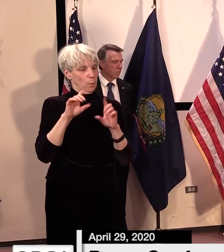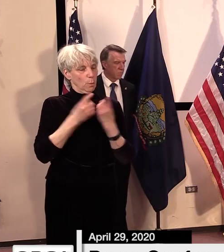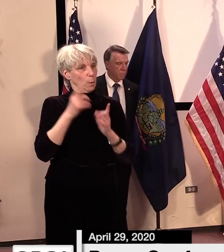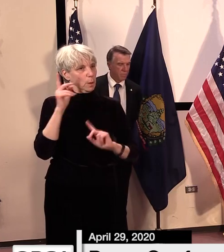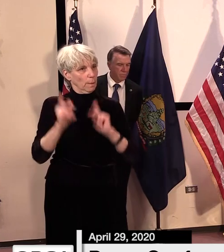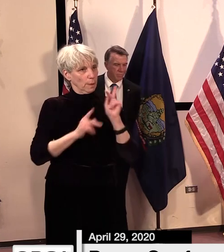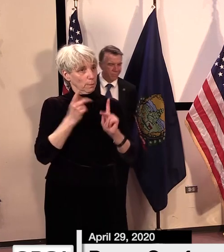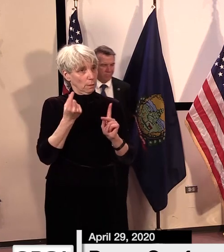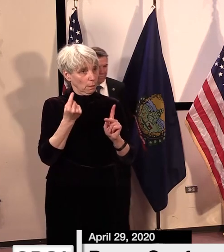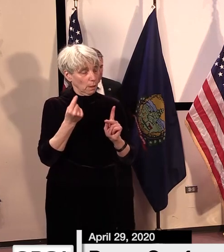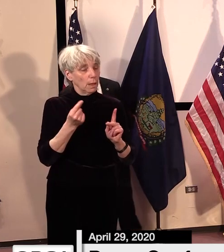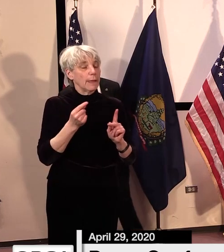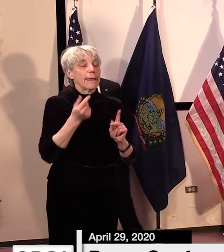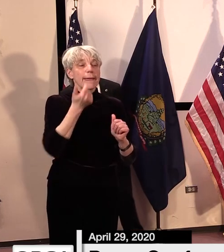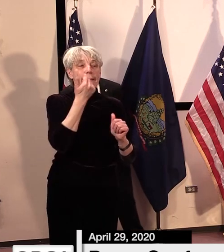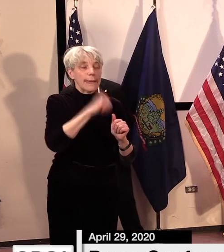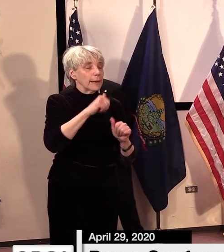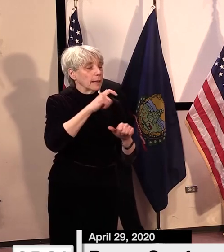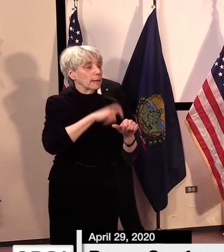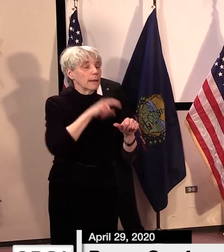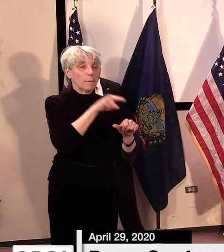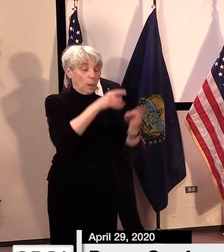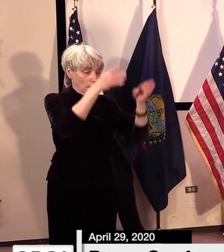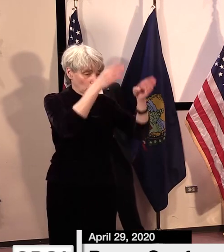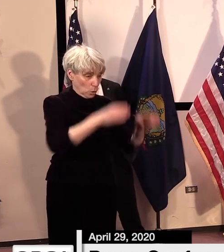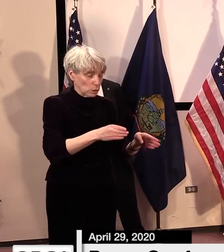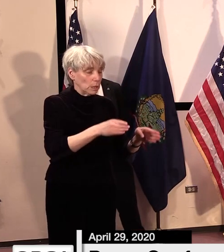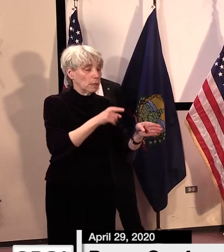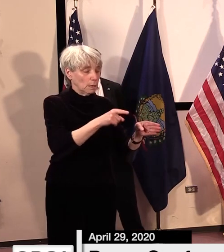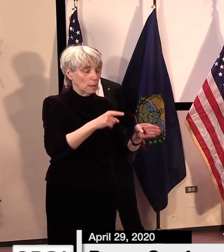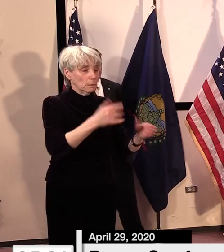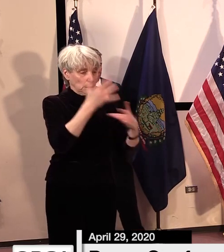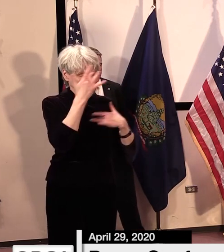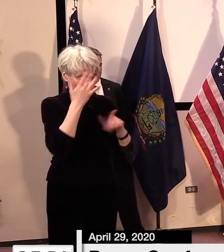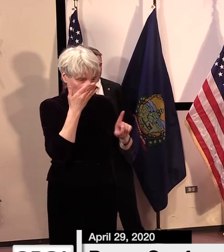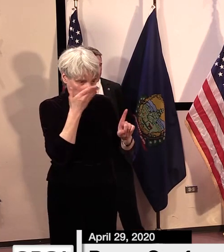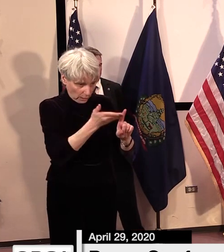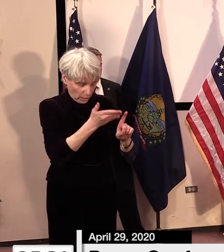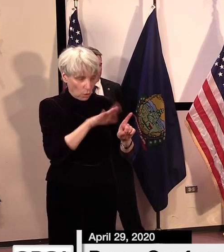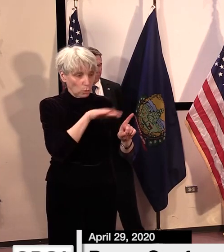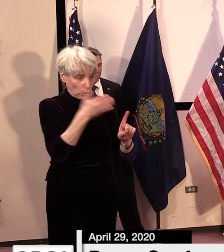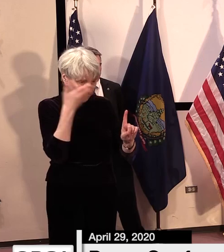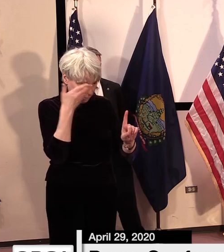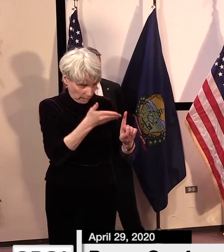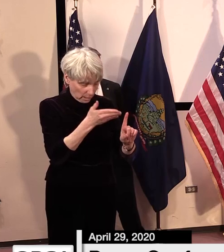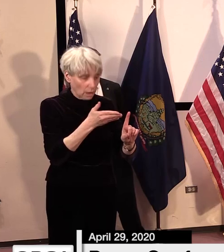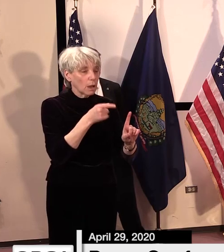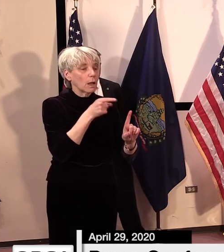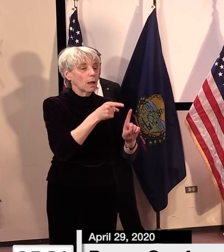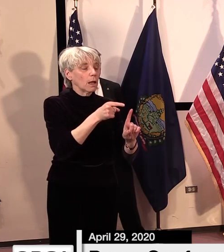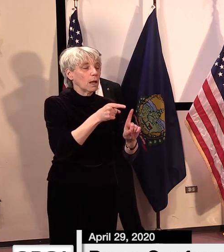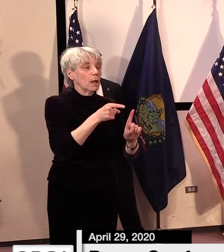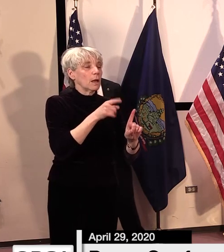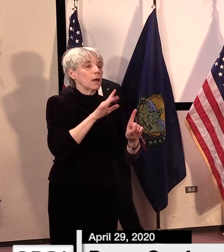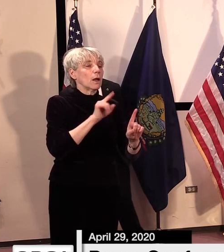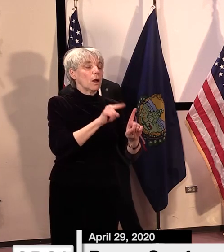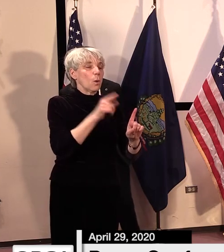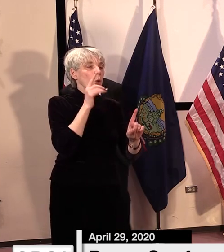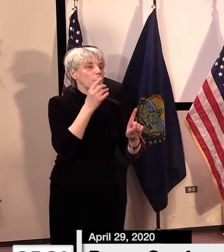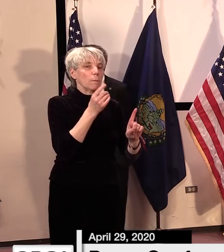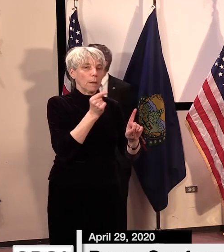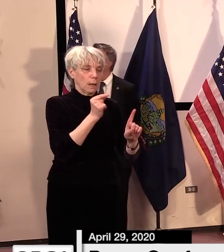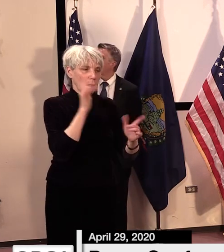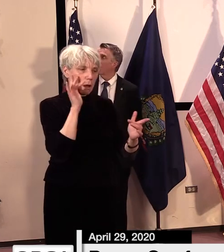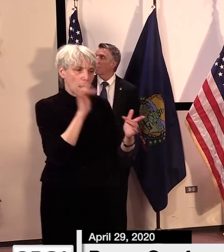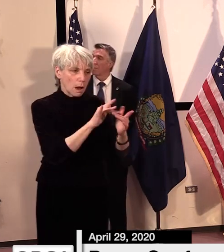every case that's recorded there would have an immediate contact, would be told what to